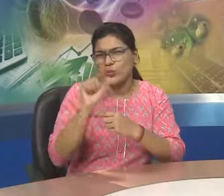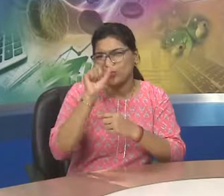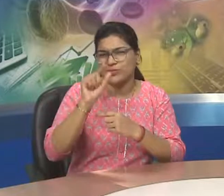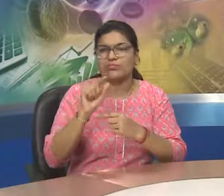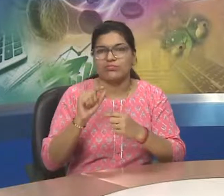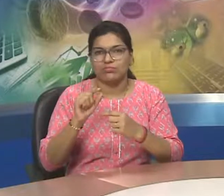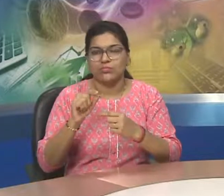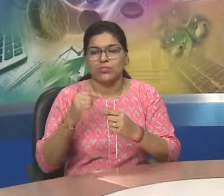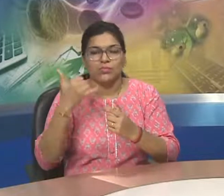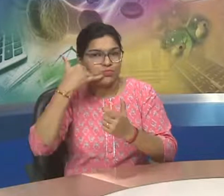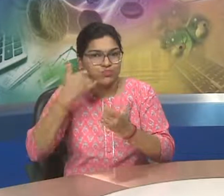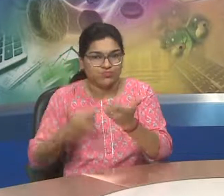for